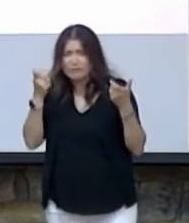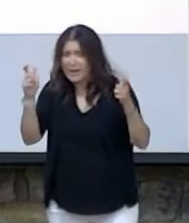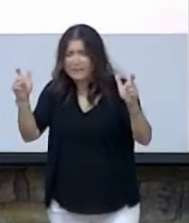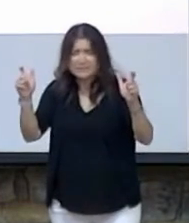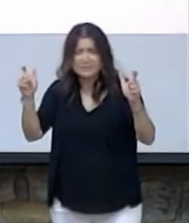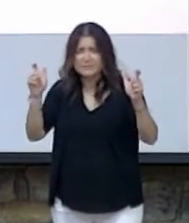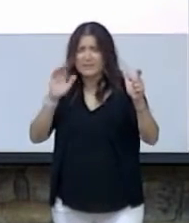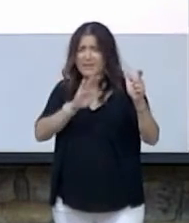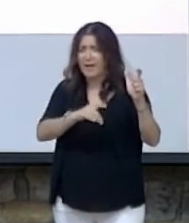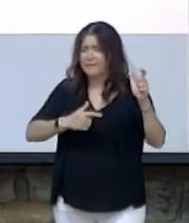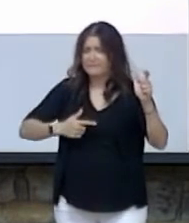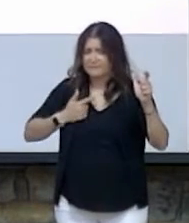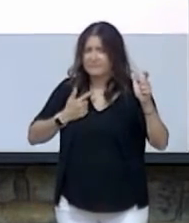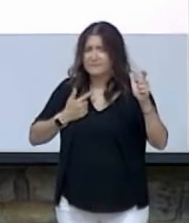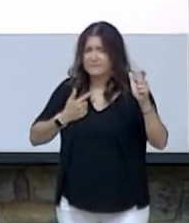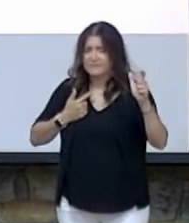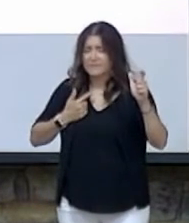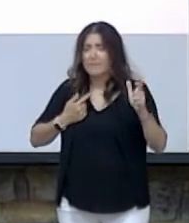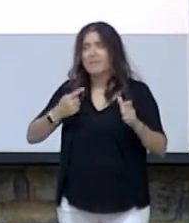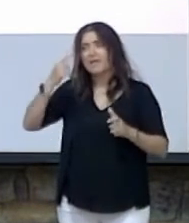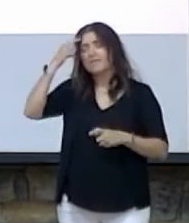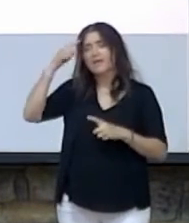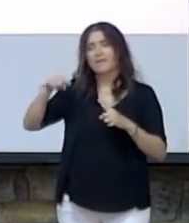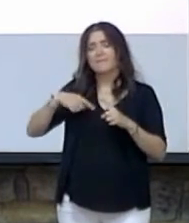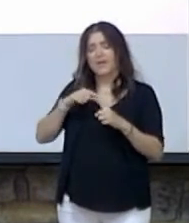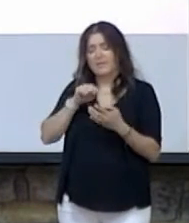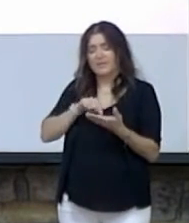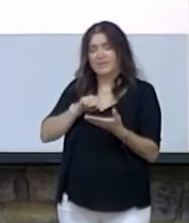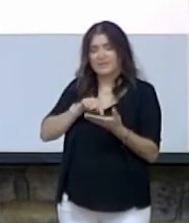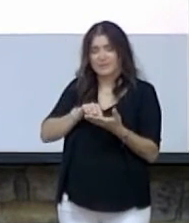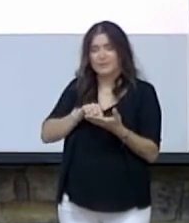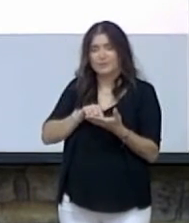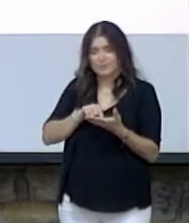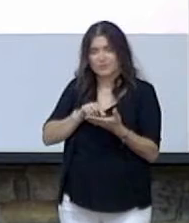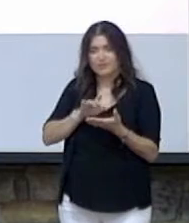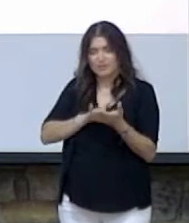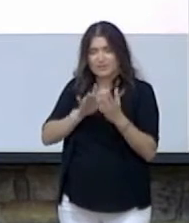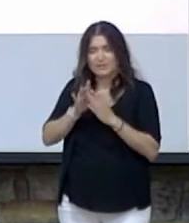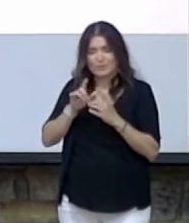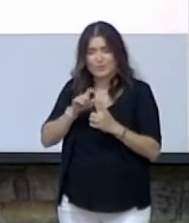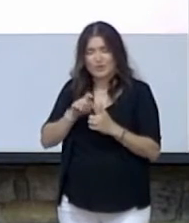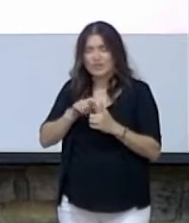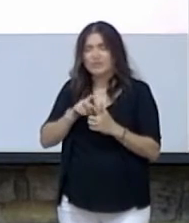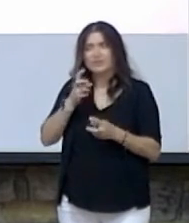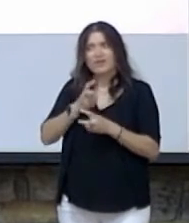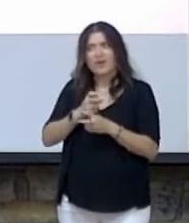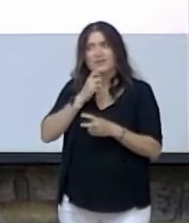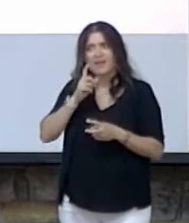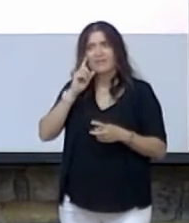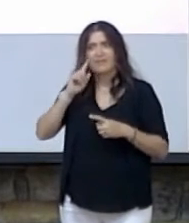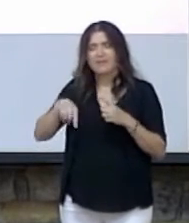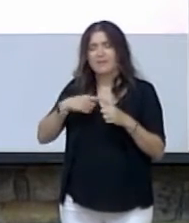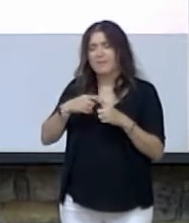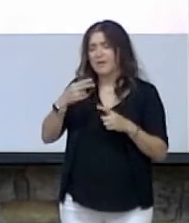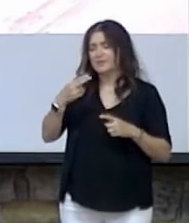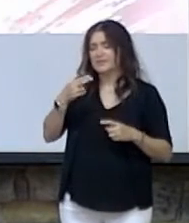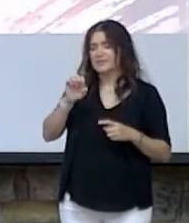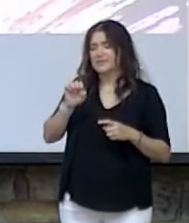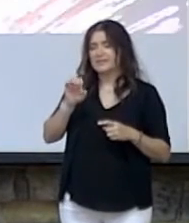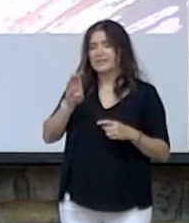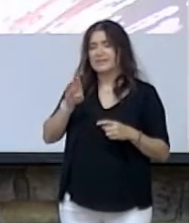life. But as I think about these words that Jesus spoke, it's hard not to think about Hebrews chapter